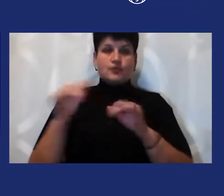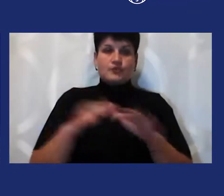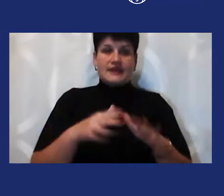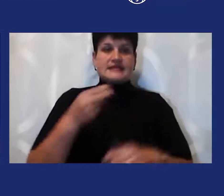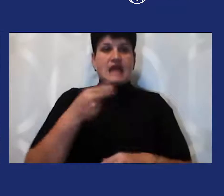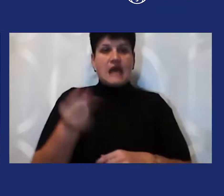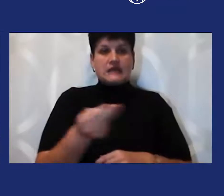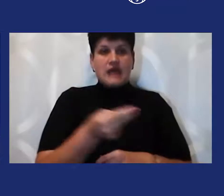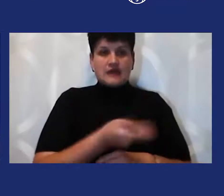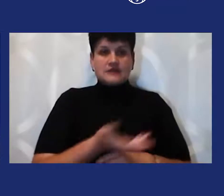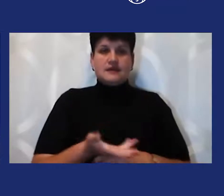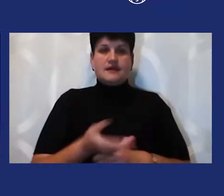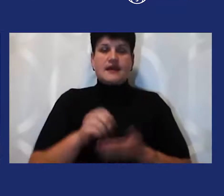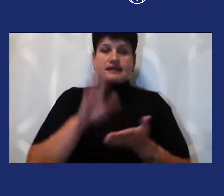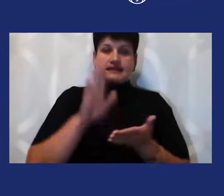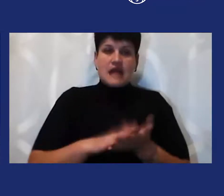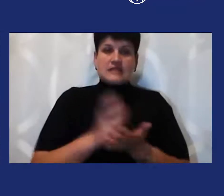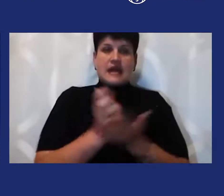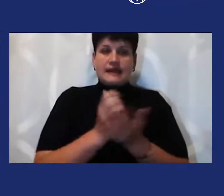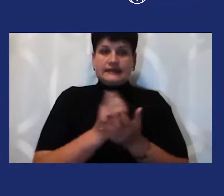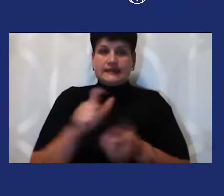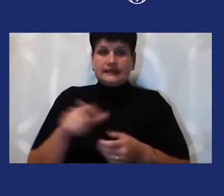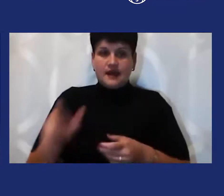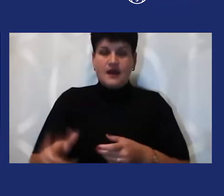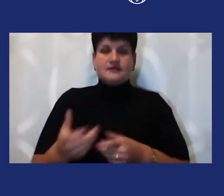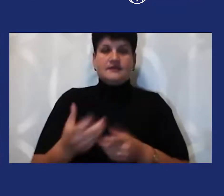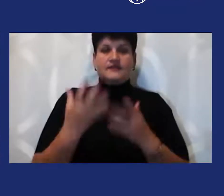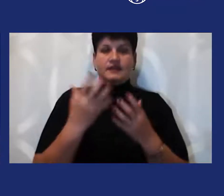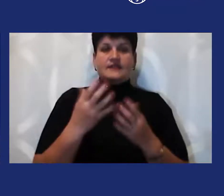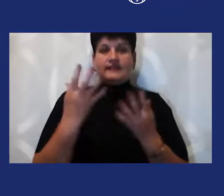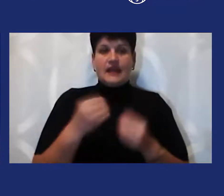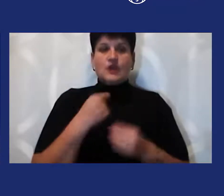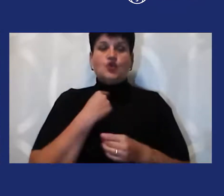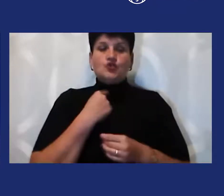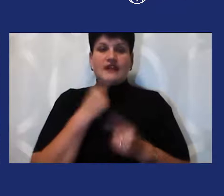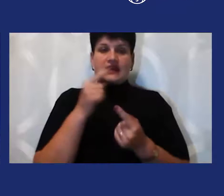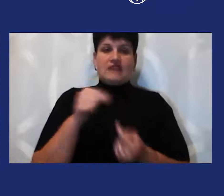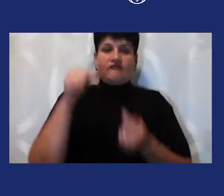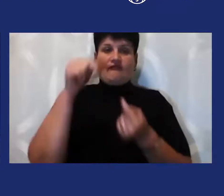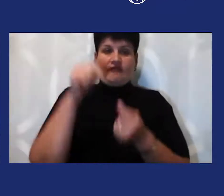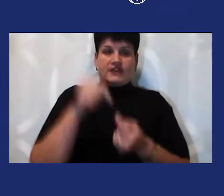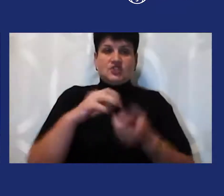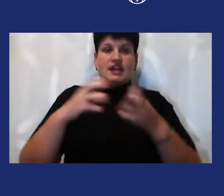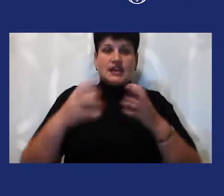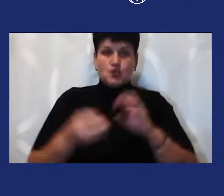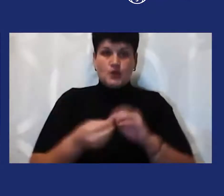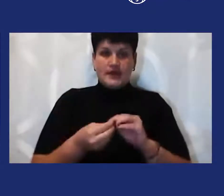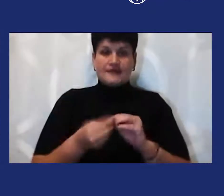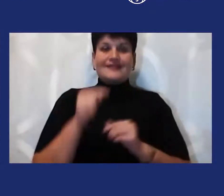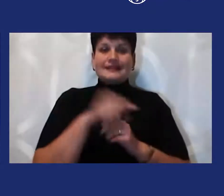elections from the point of view of a voter, that is announcement of the beginning of